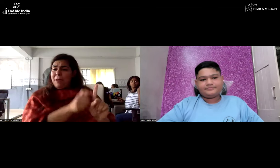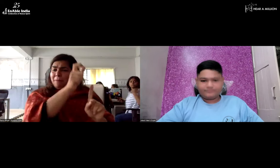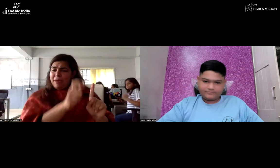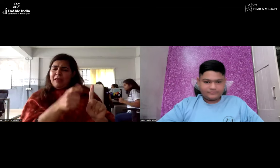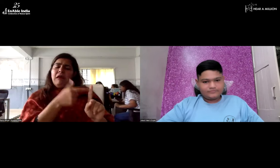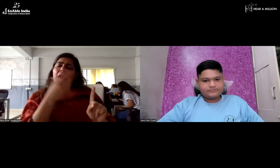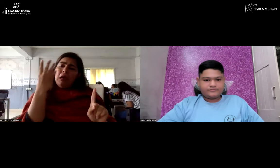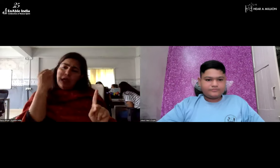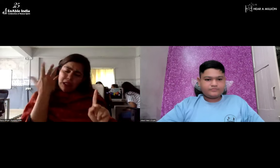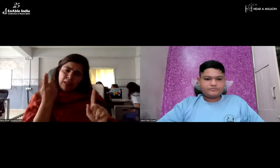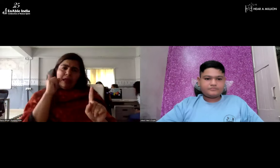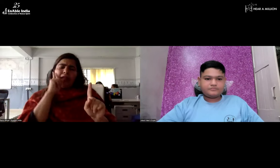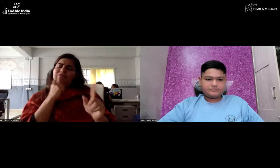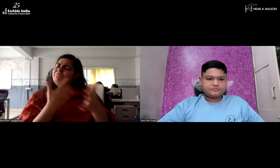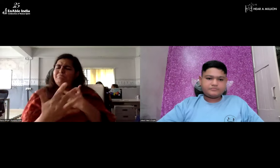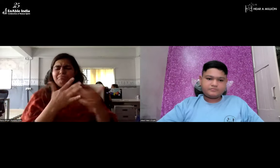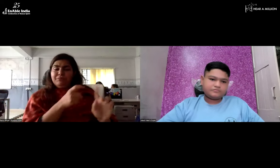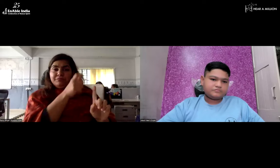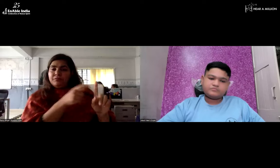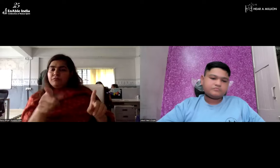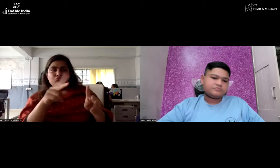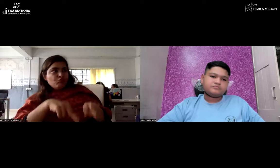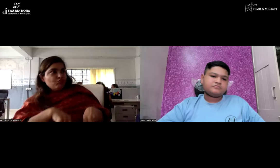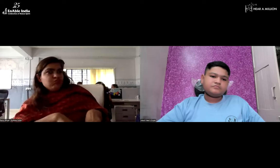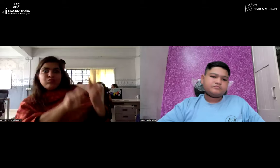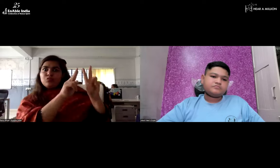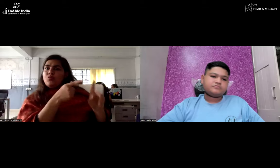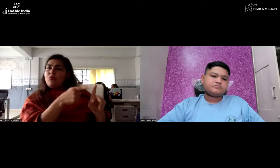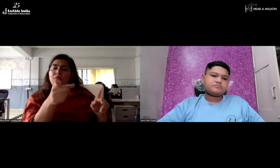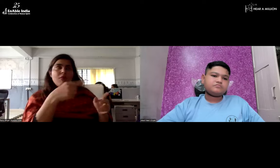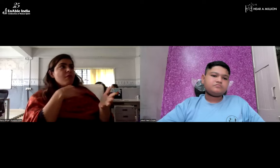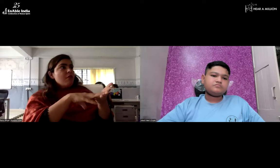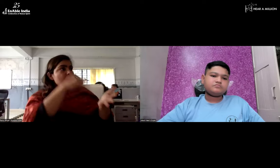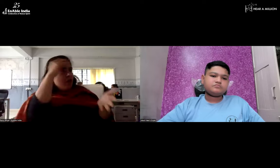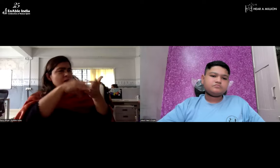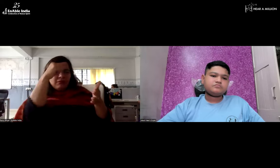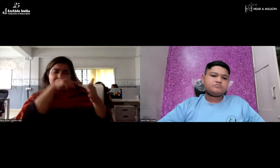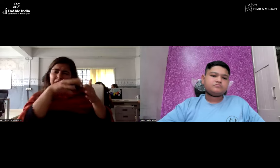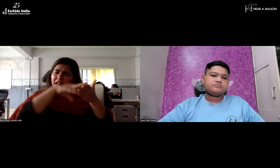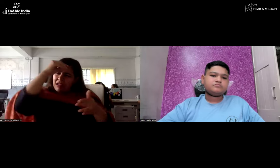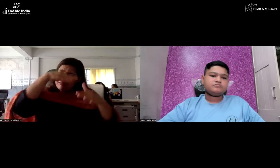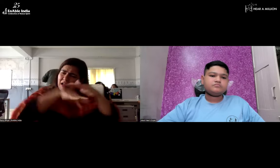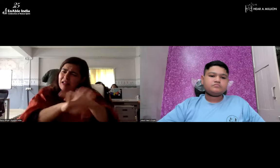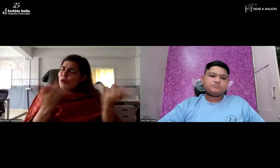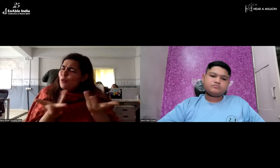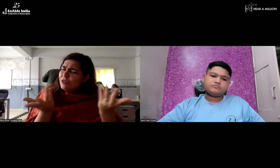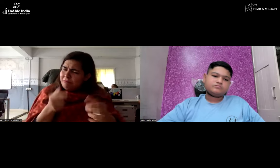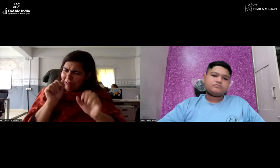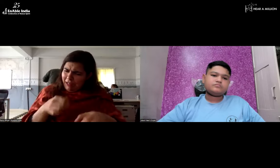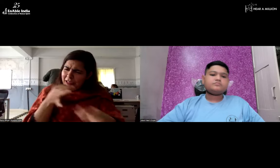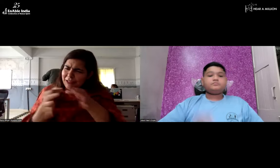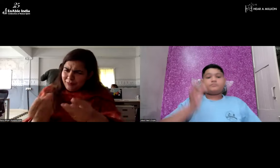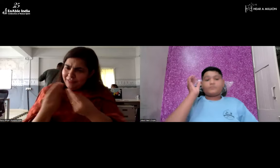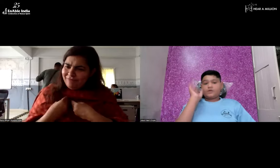so like if I become the PM, I see children who are poor from the rural background. I want to encourage them so